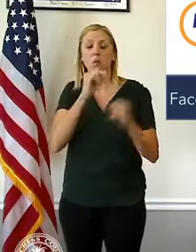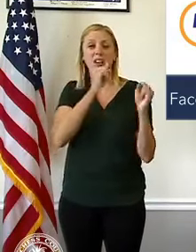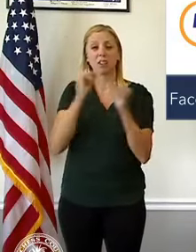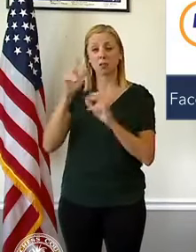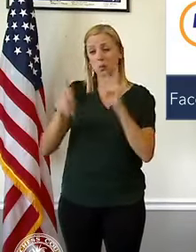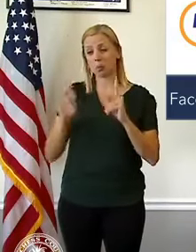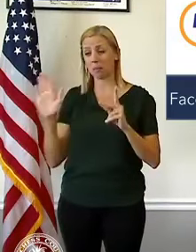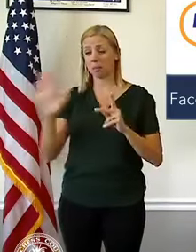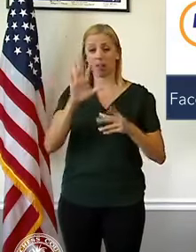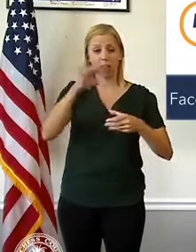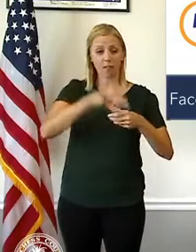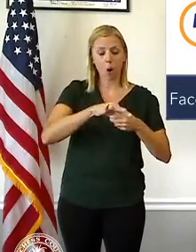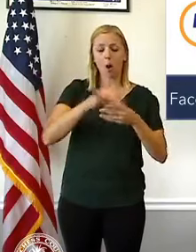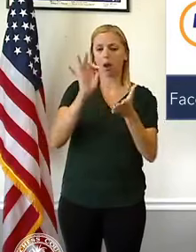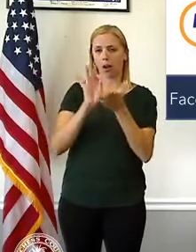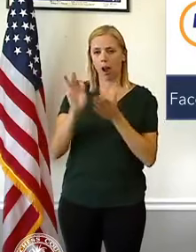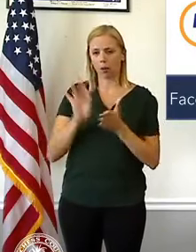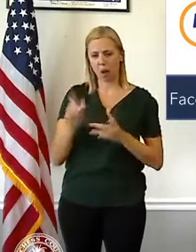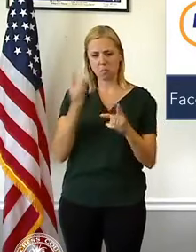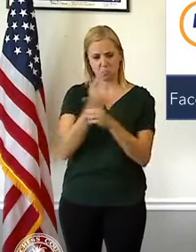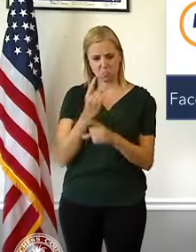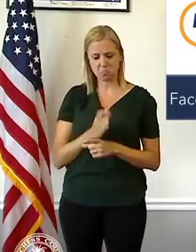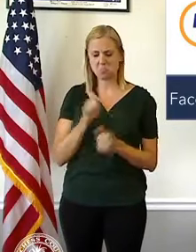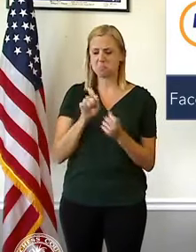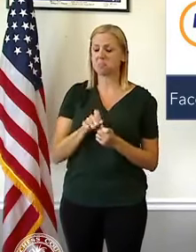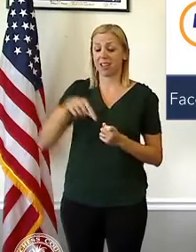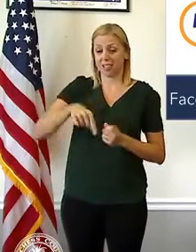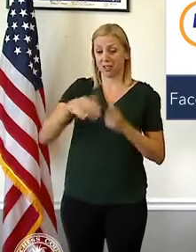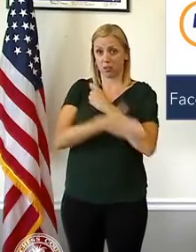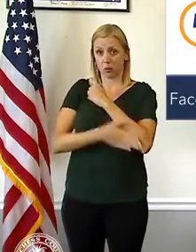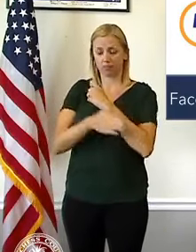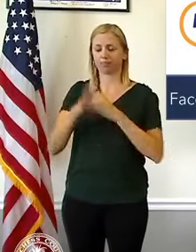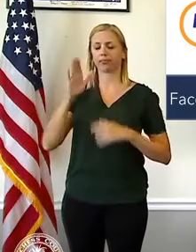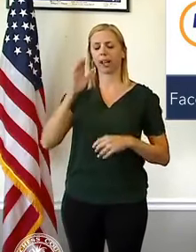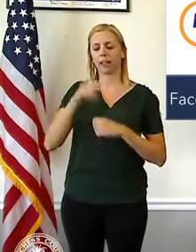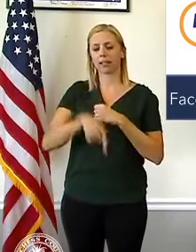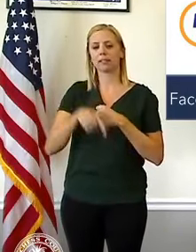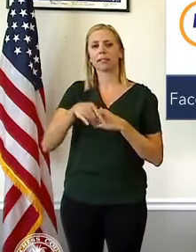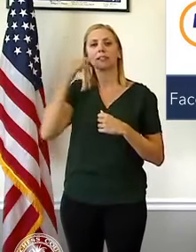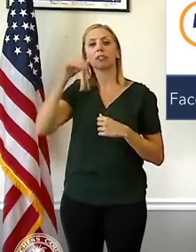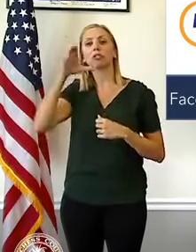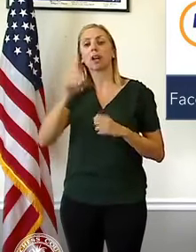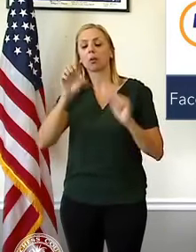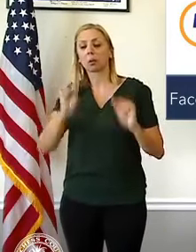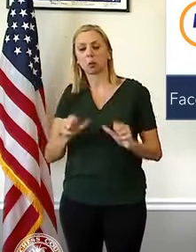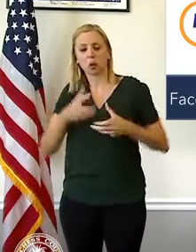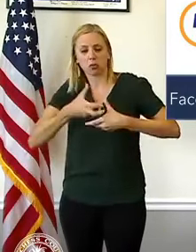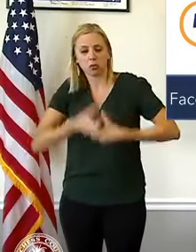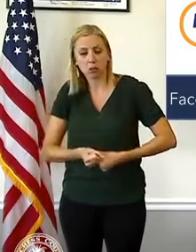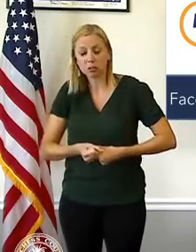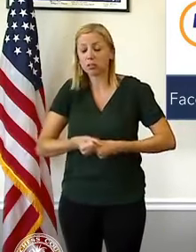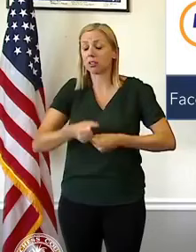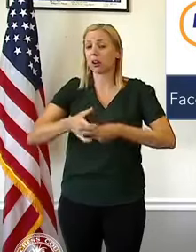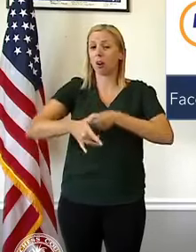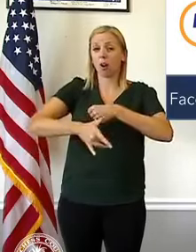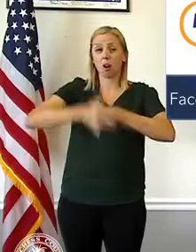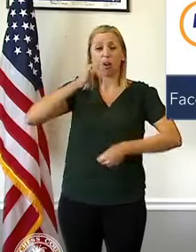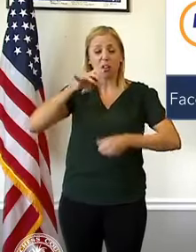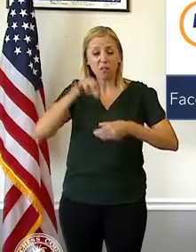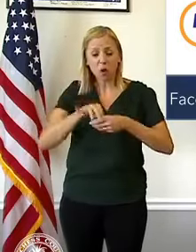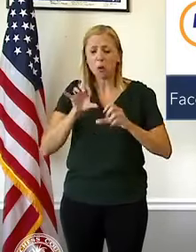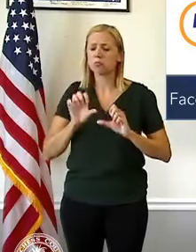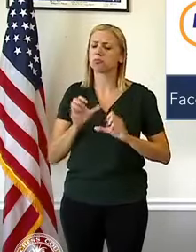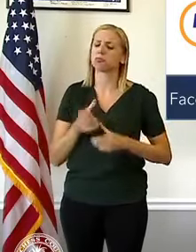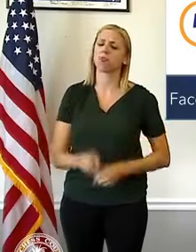can trust the absentee ballot system here in this community. You can trust voting early here in this community. And if you